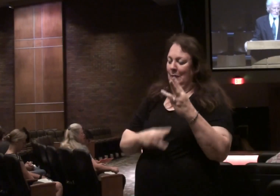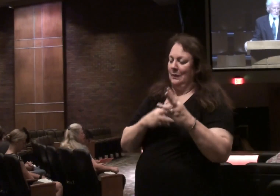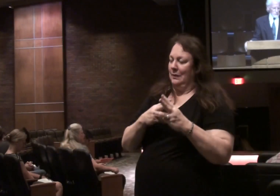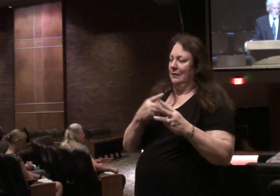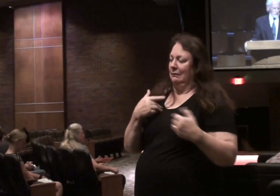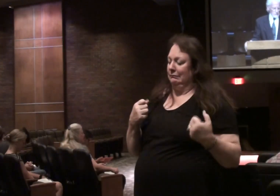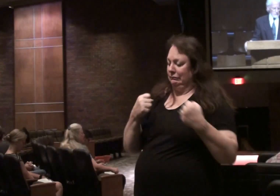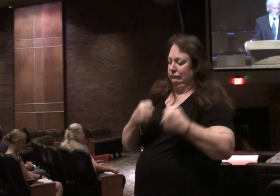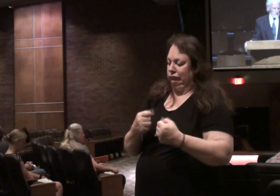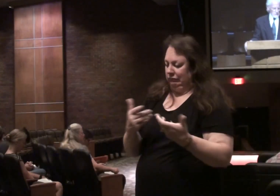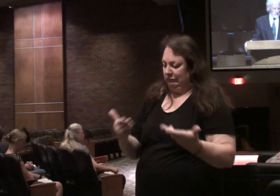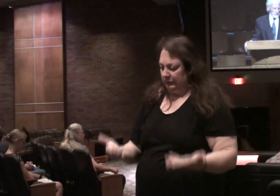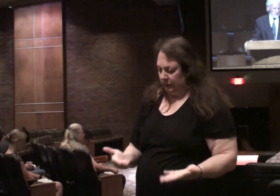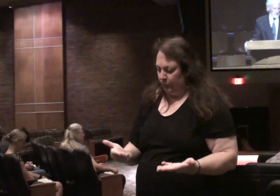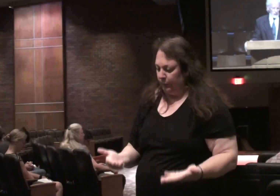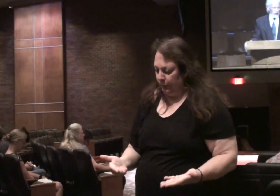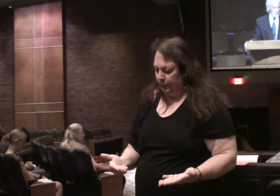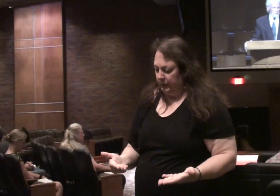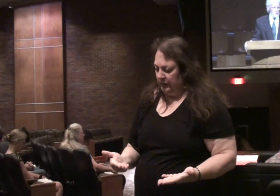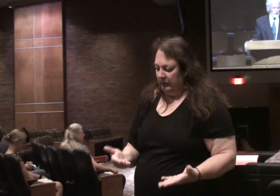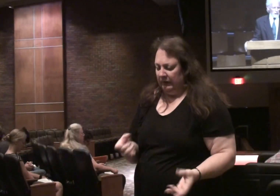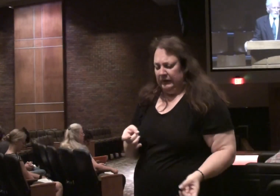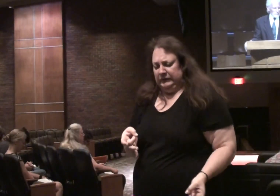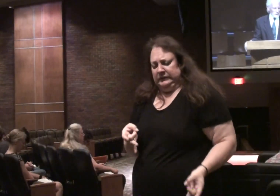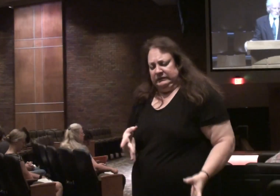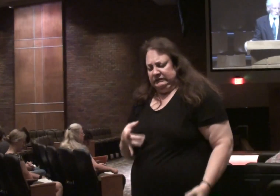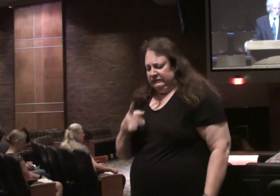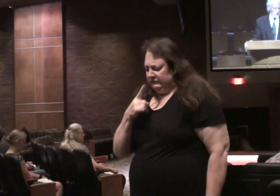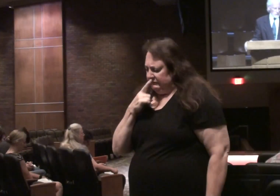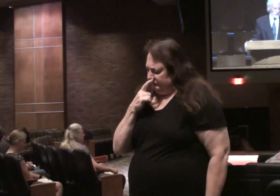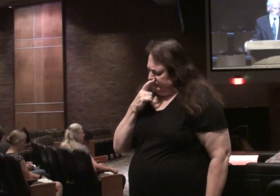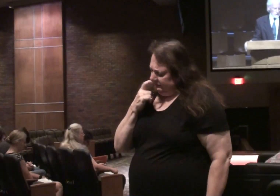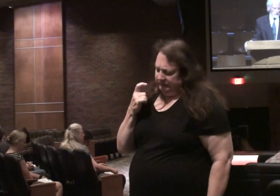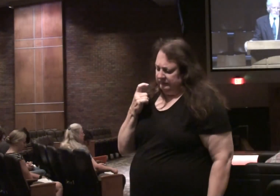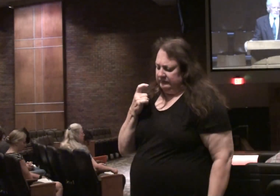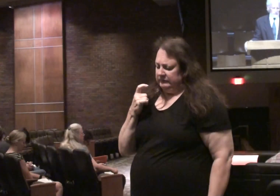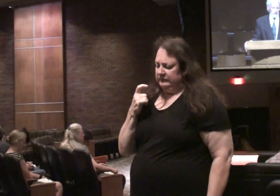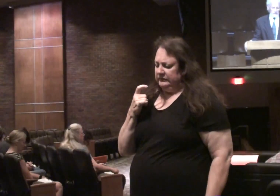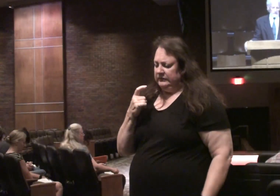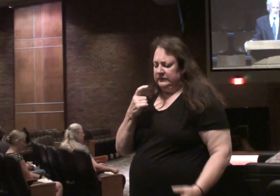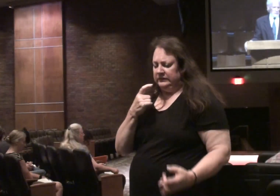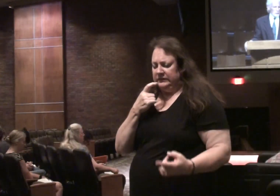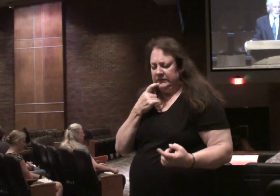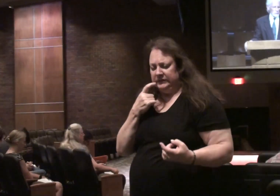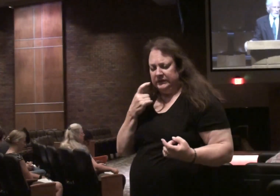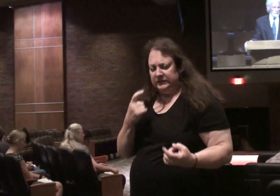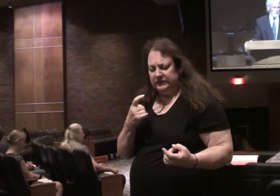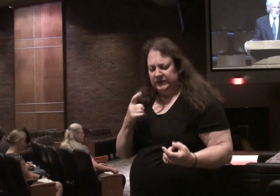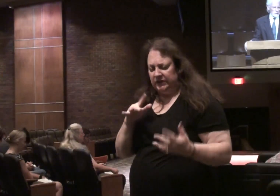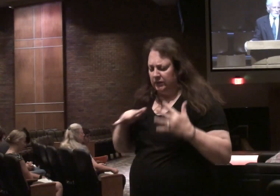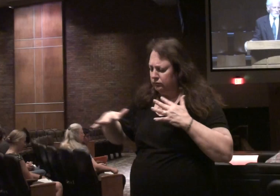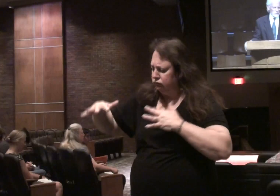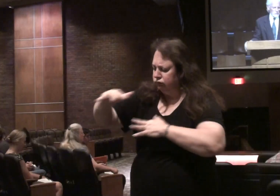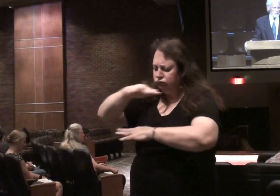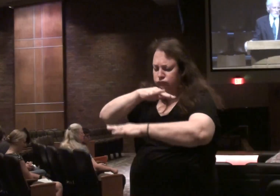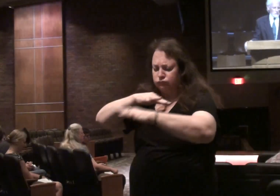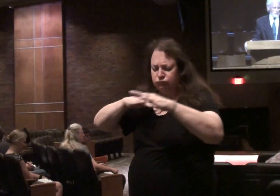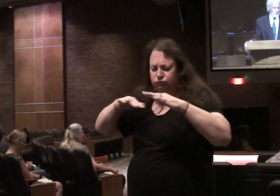you've placed us. The awfulness, the ugliness of sin is all around